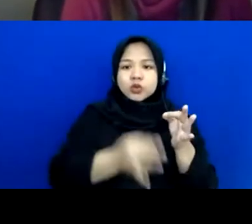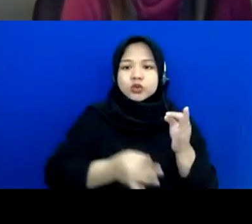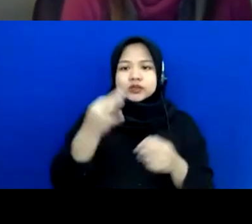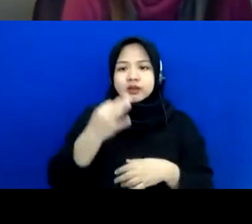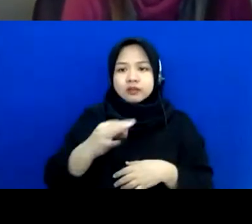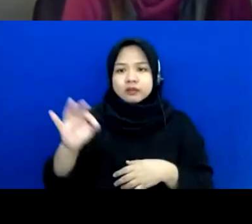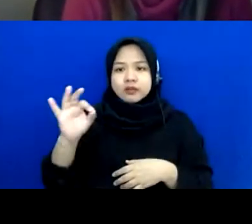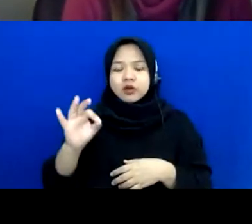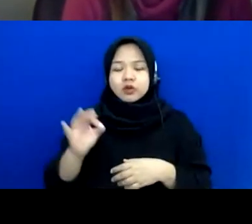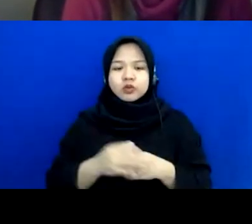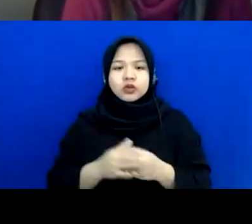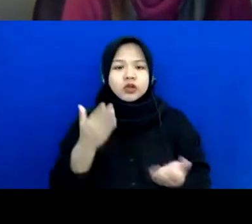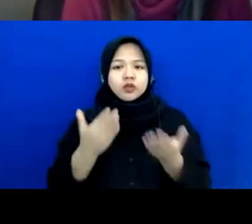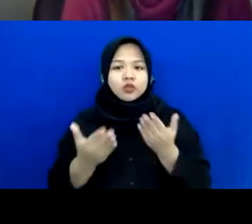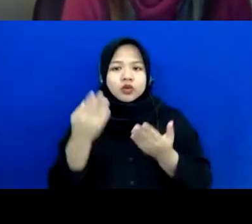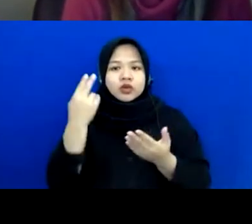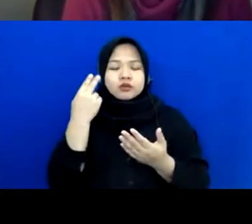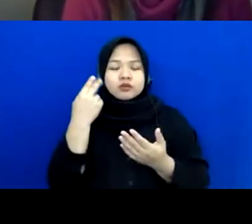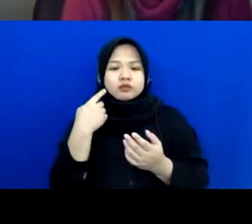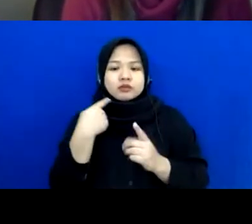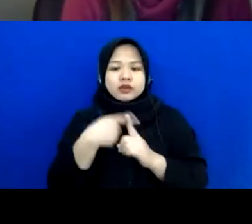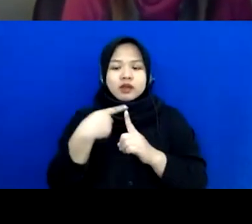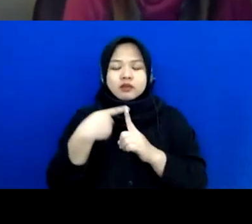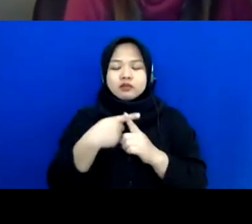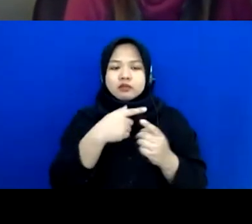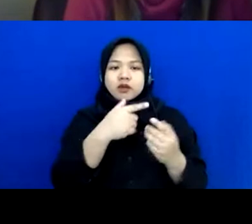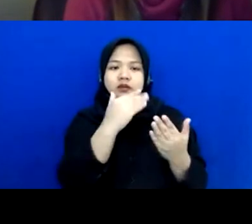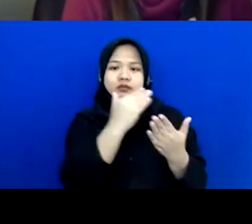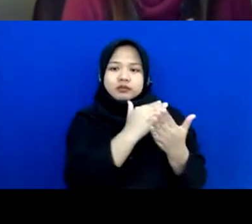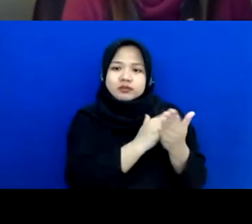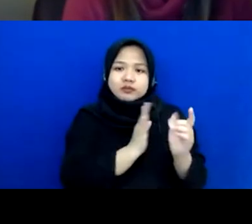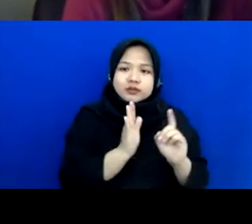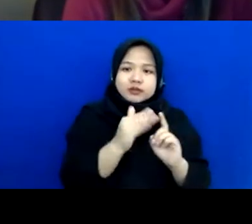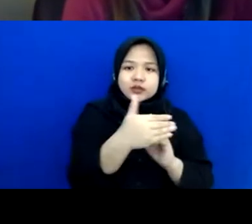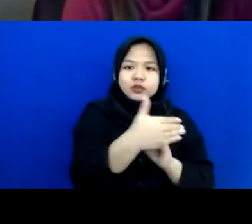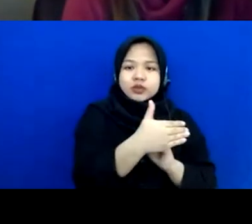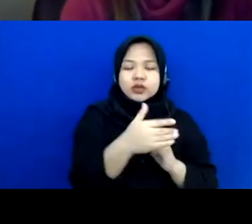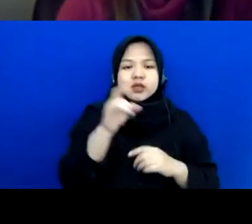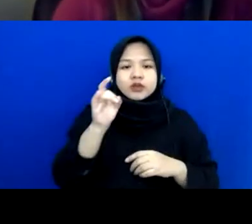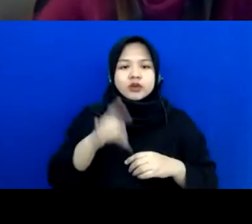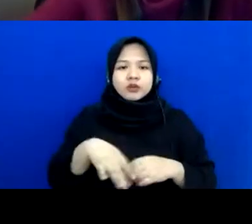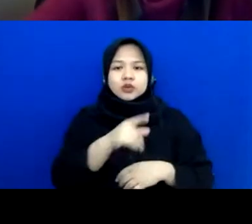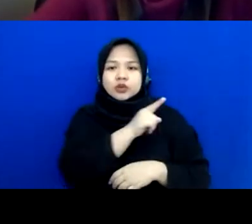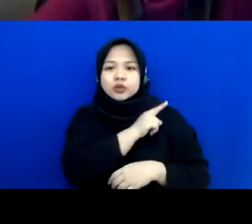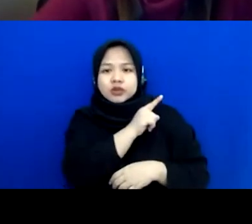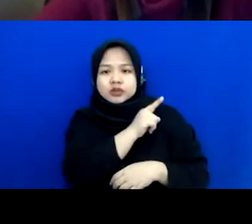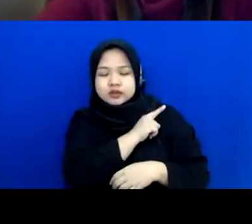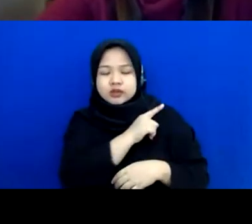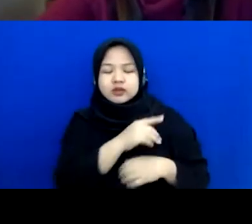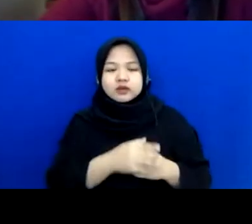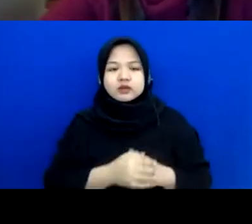situations where there may be inadequate policy protection, as well as private sector inaction.